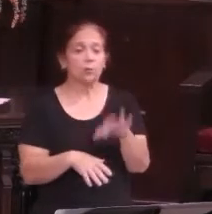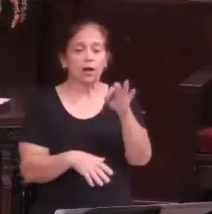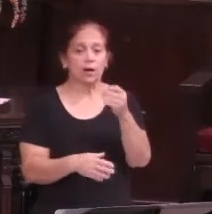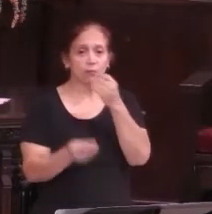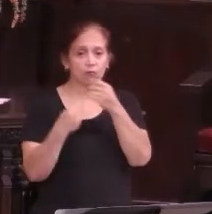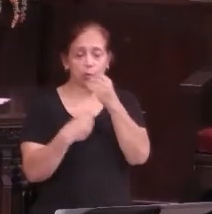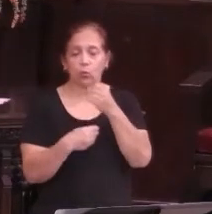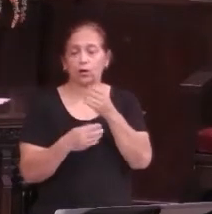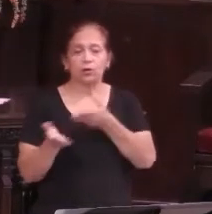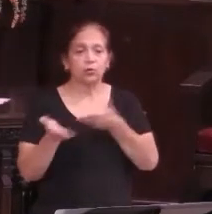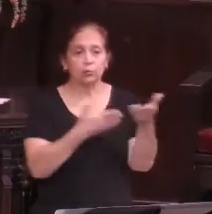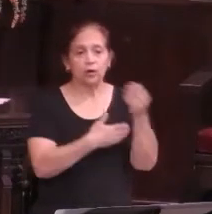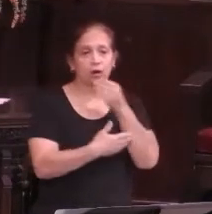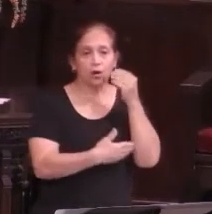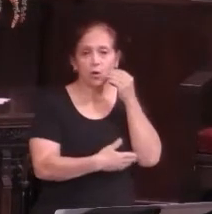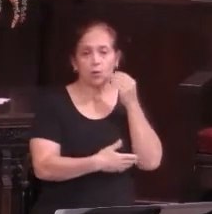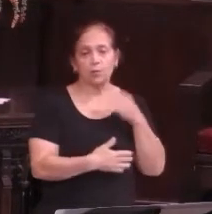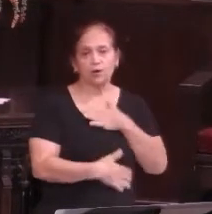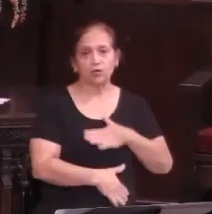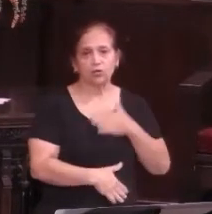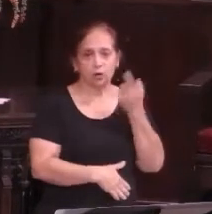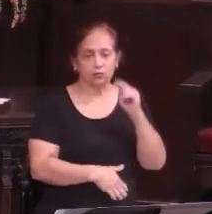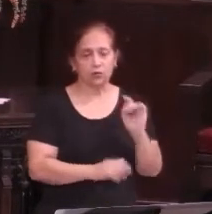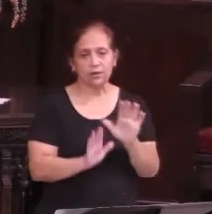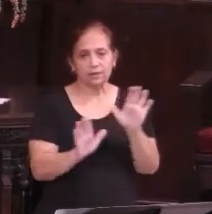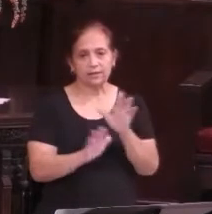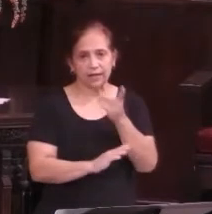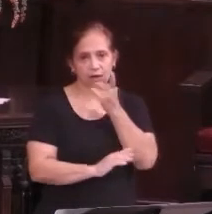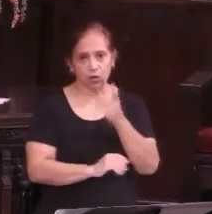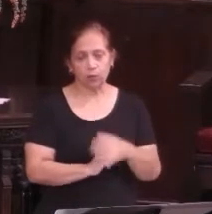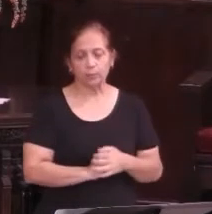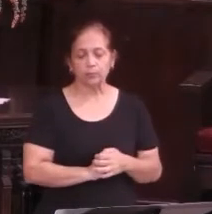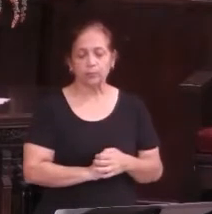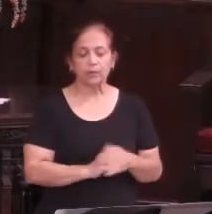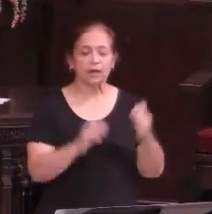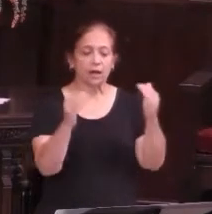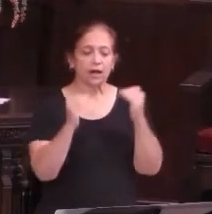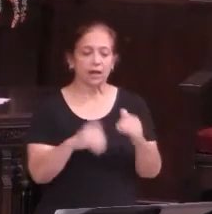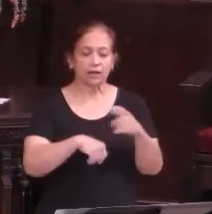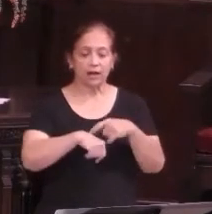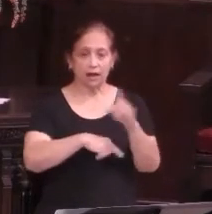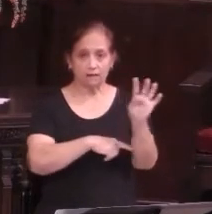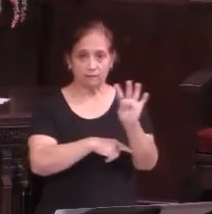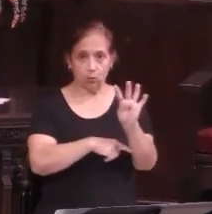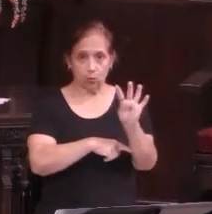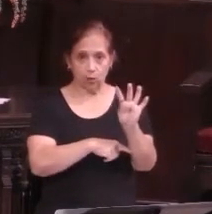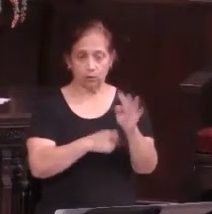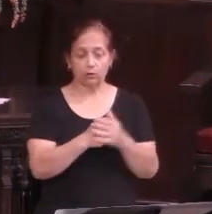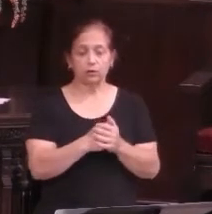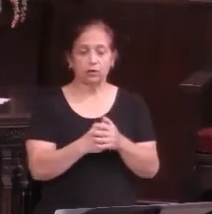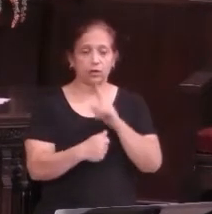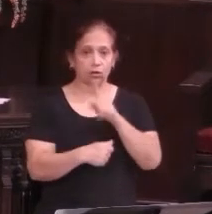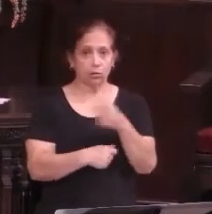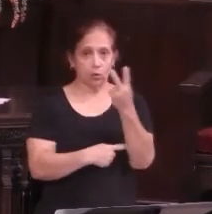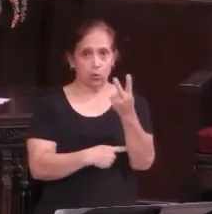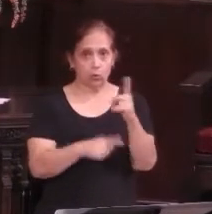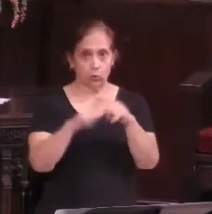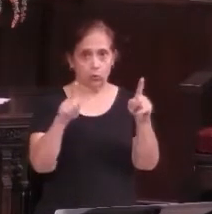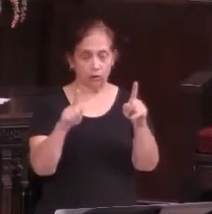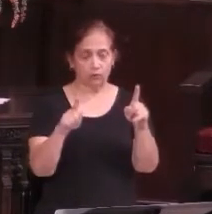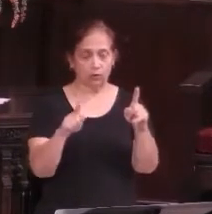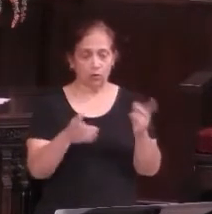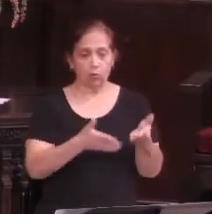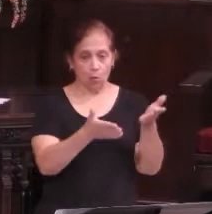take home and enjoy for Sunday dinner. And then at 4 o'clock, there are two different